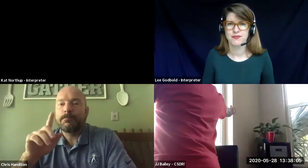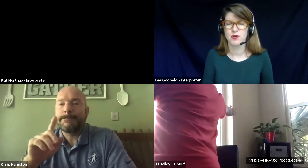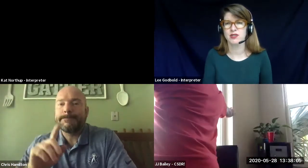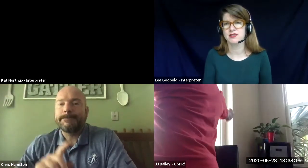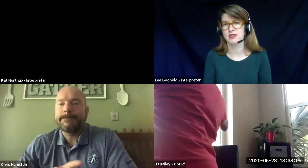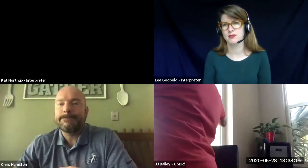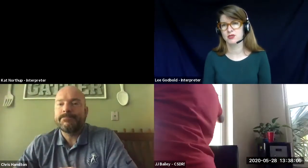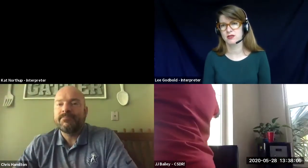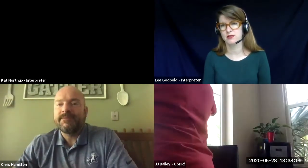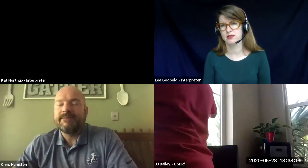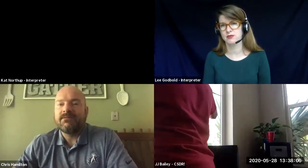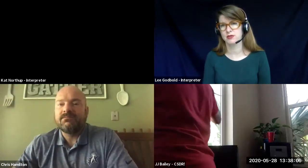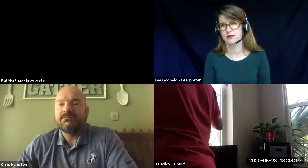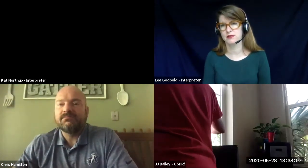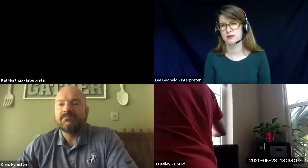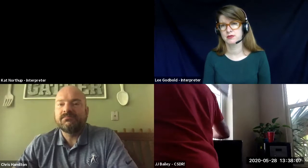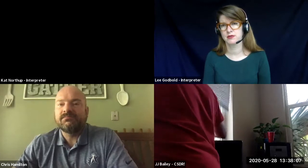Hold on a second. Let me try to close these windows.